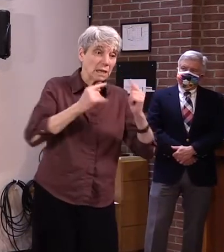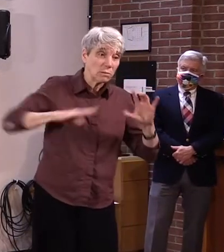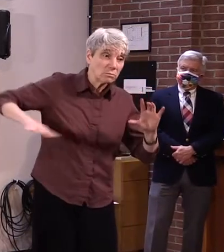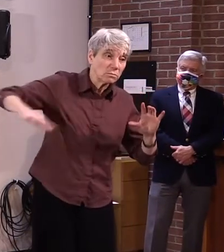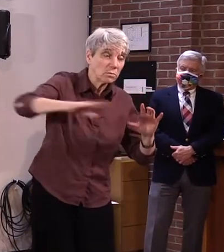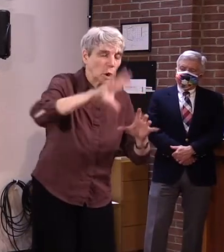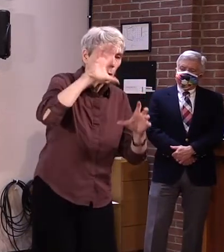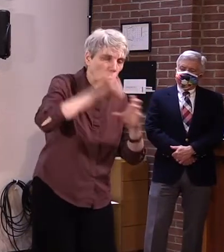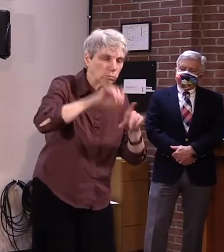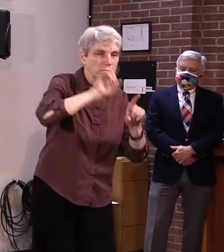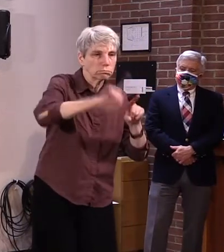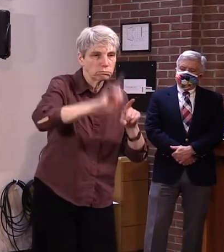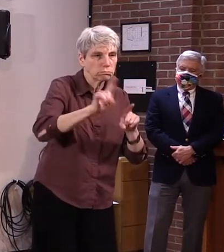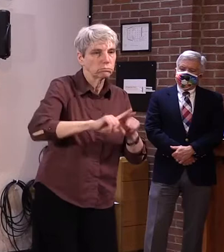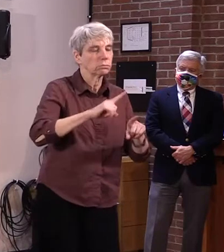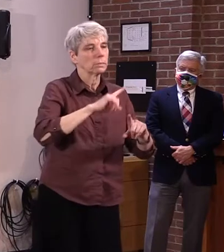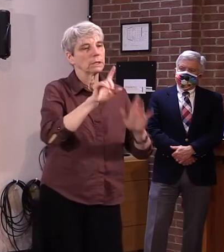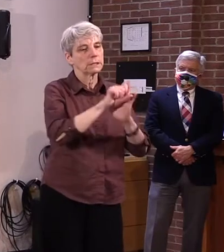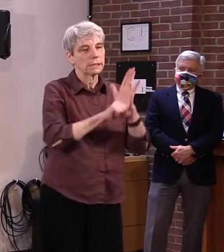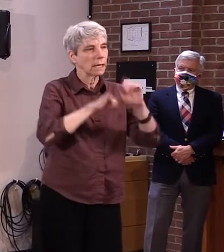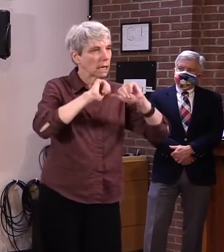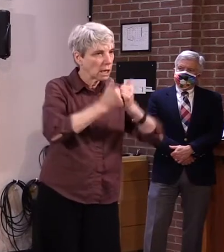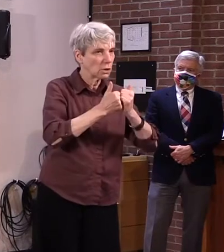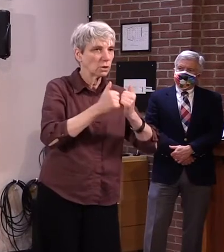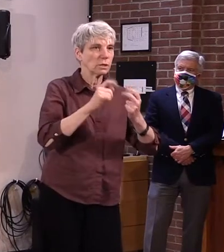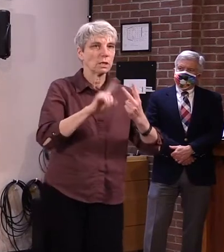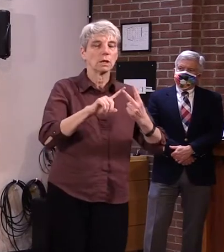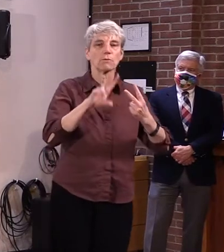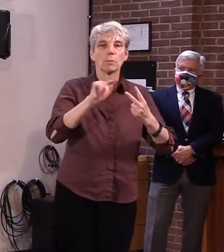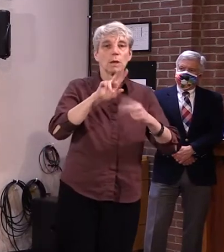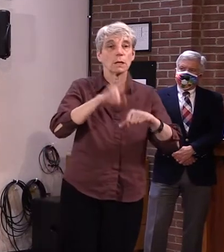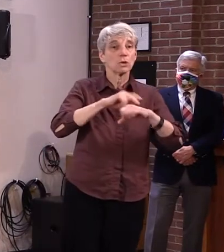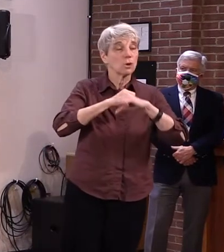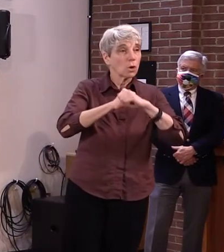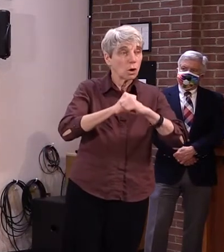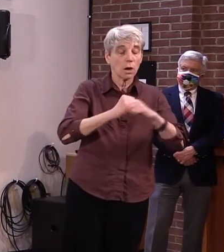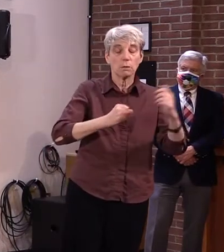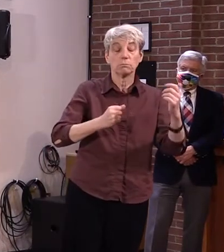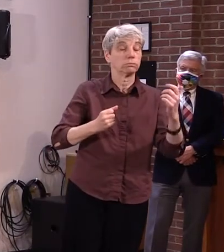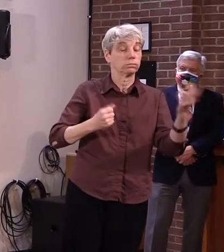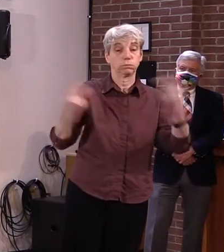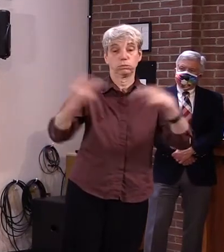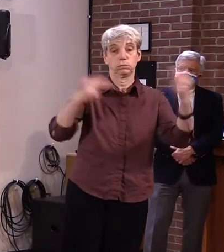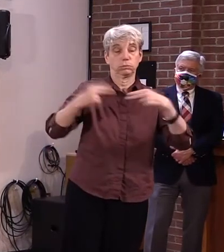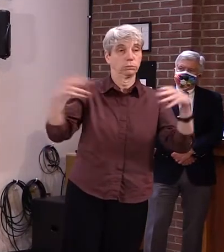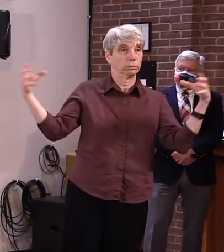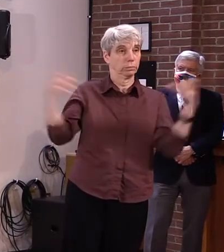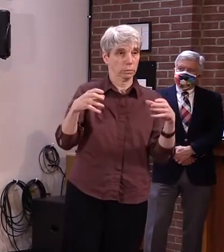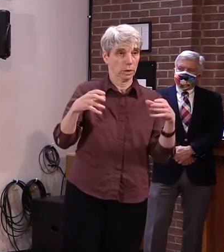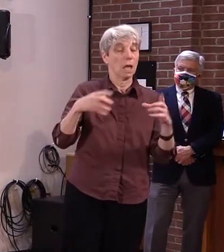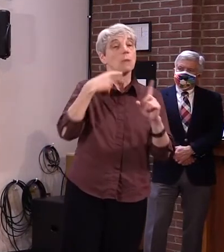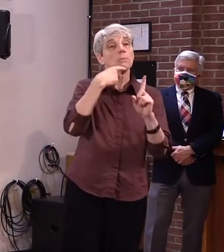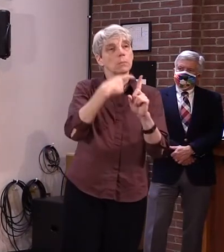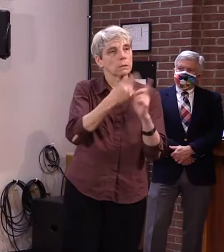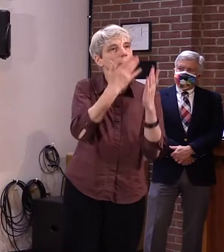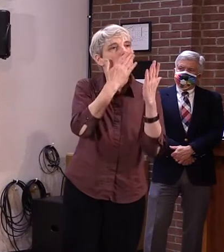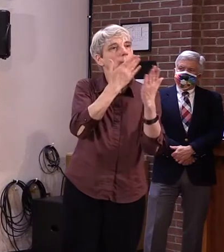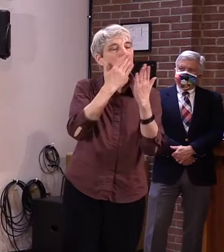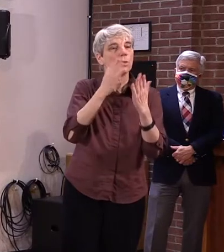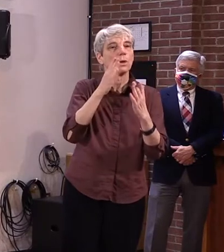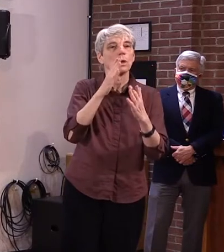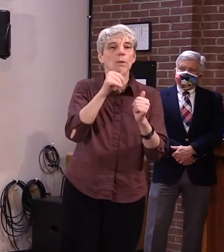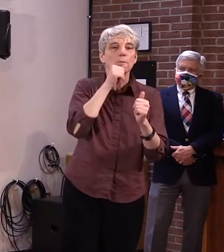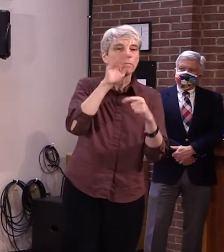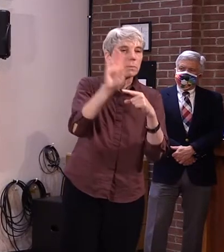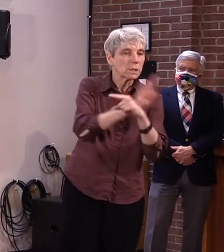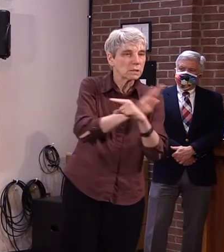variety of state agencies, the National Guard, and much of it would not be possible without the support of businesses and private citizens that